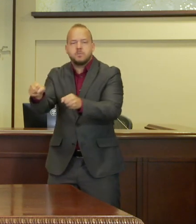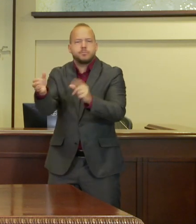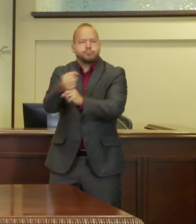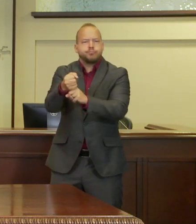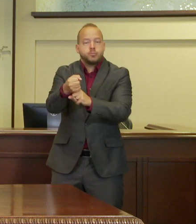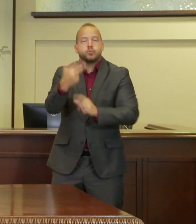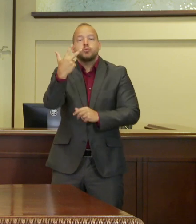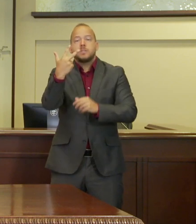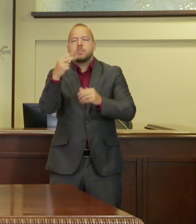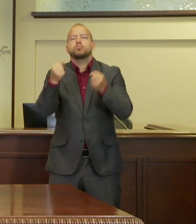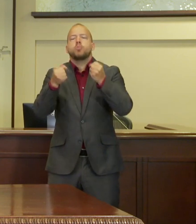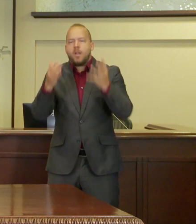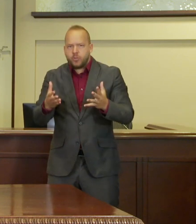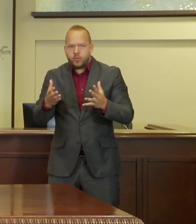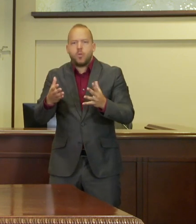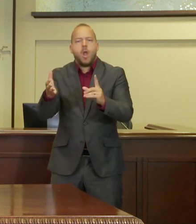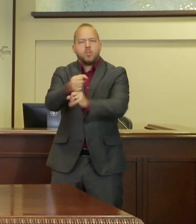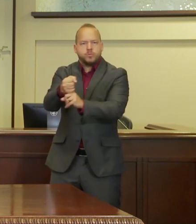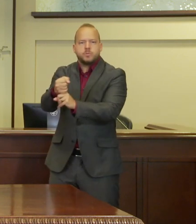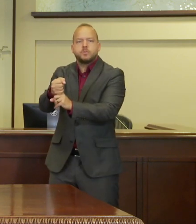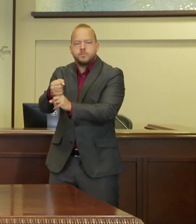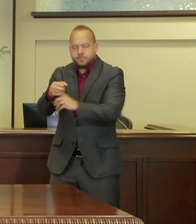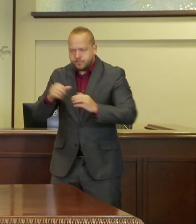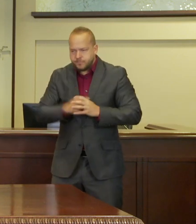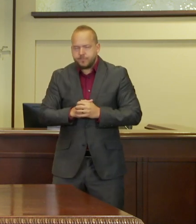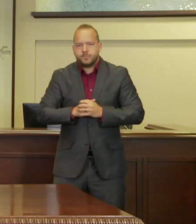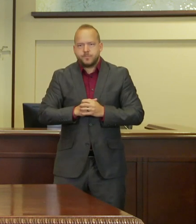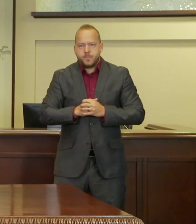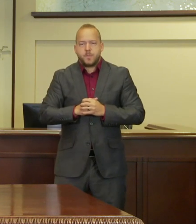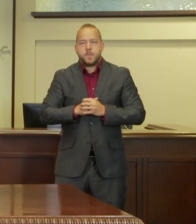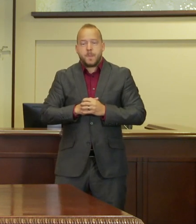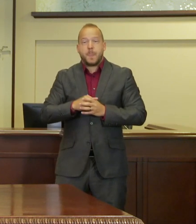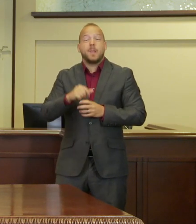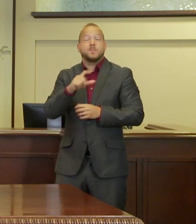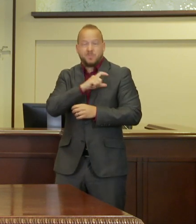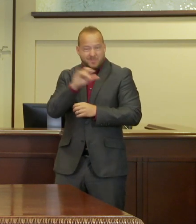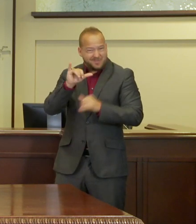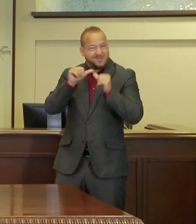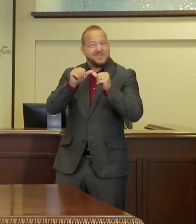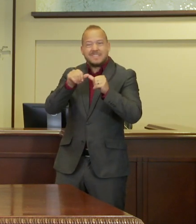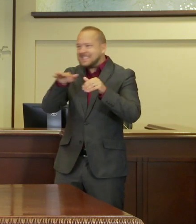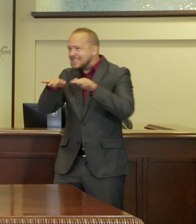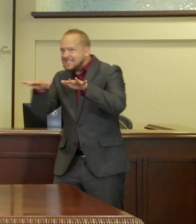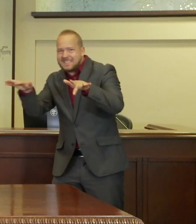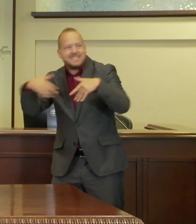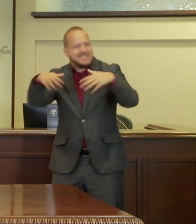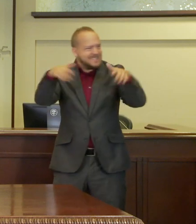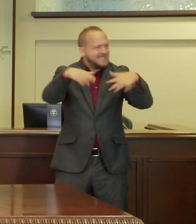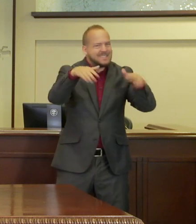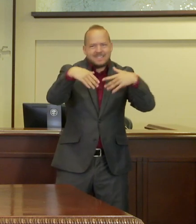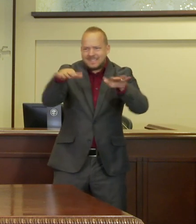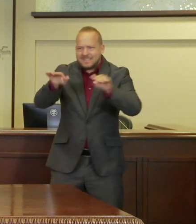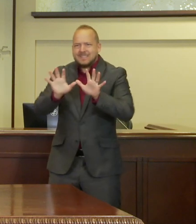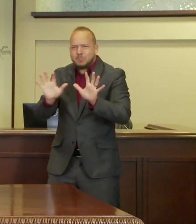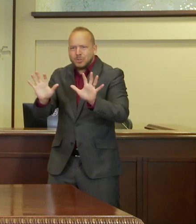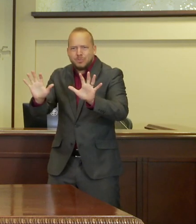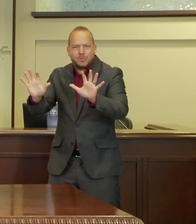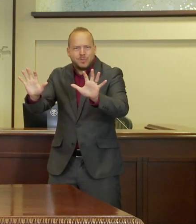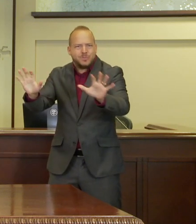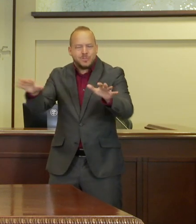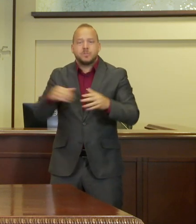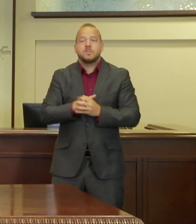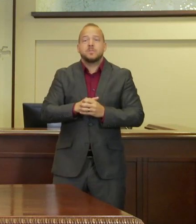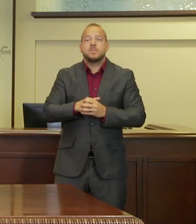drivers into custody. While officers were continuing to disperse the crowd, one of our sound trucks that we used